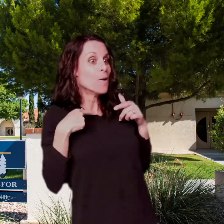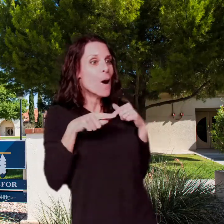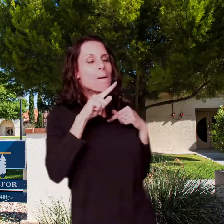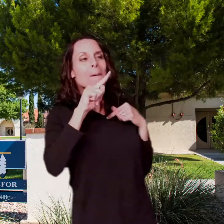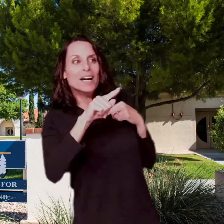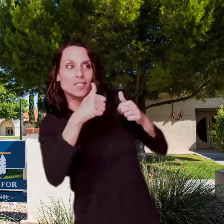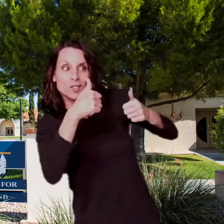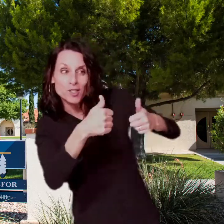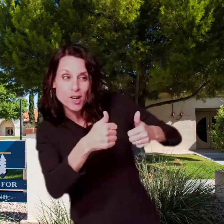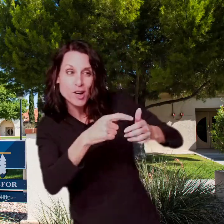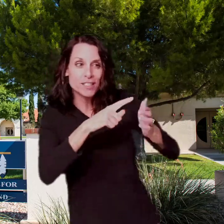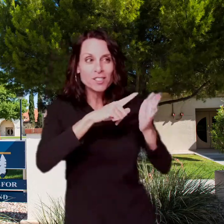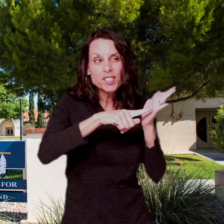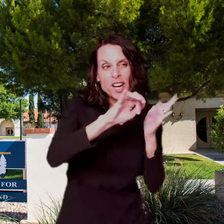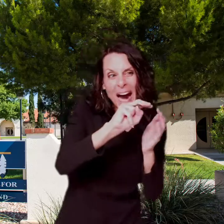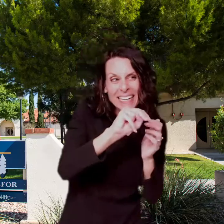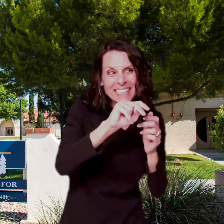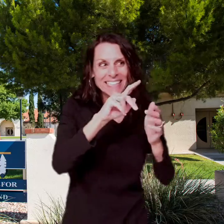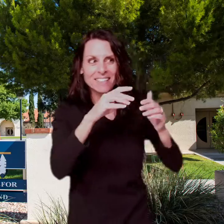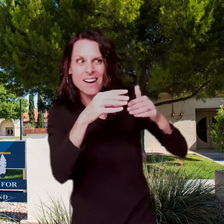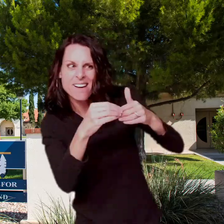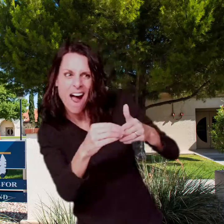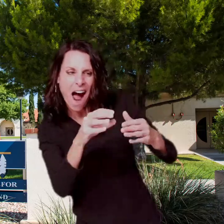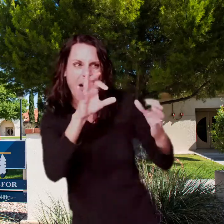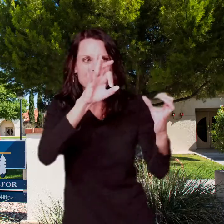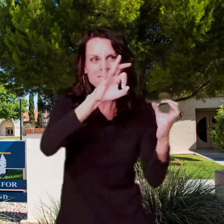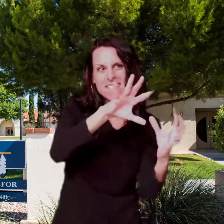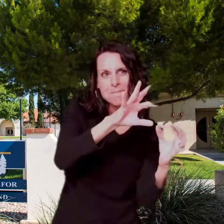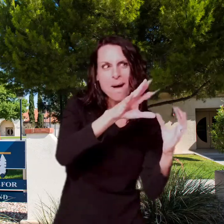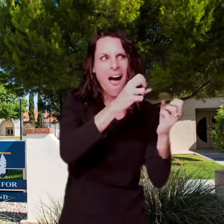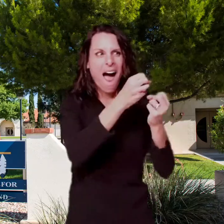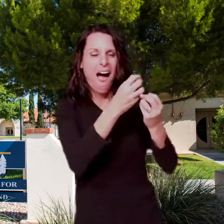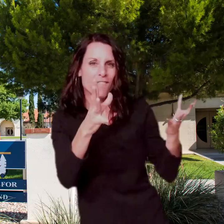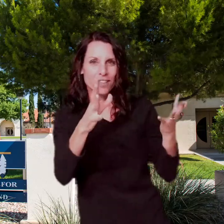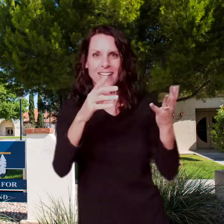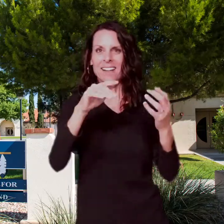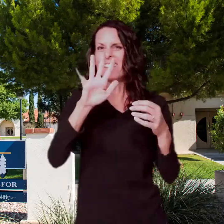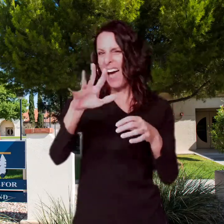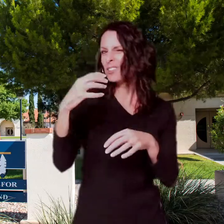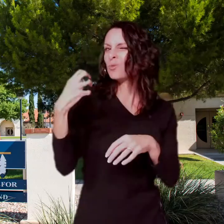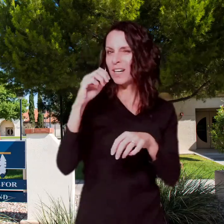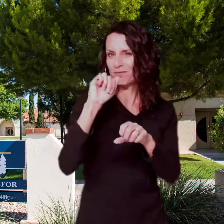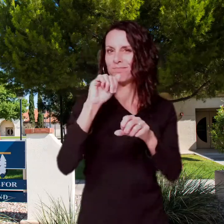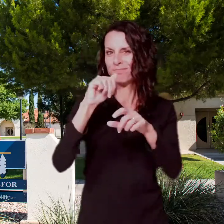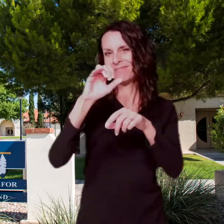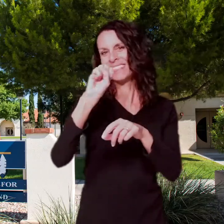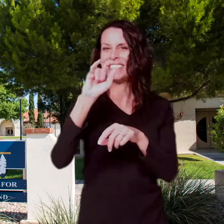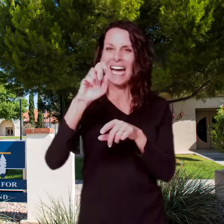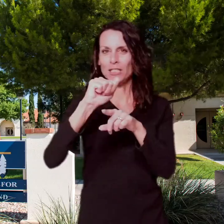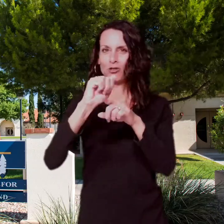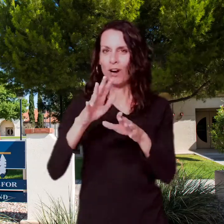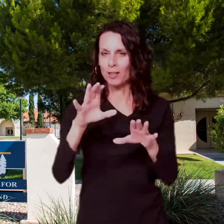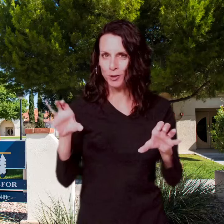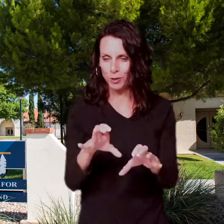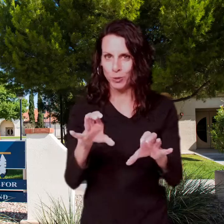slowly back away, make sure everything's okay, check in, guide them, give feedback, everything. That's what the job trainers